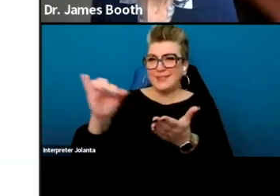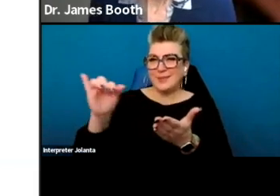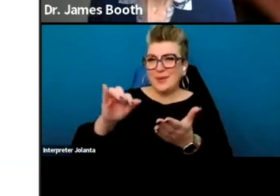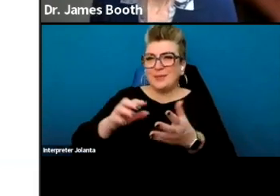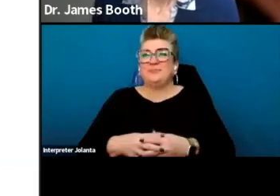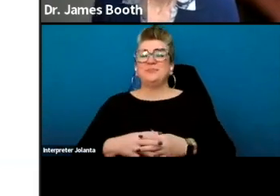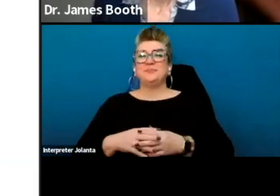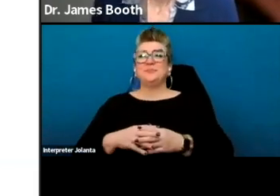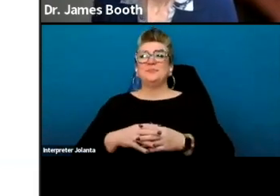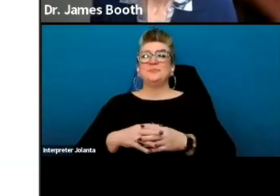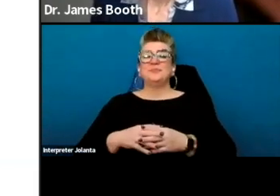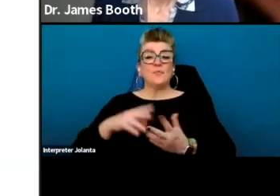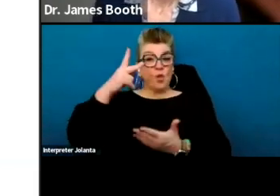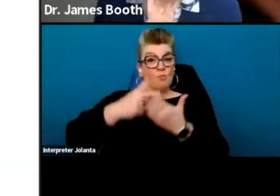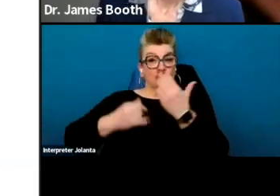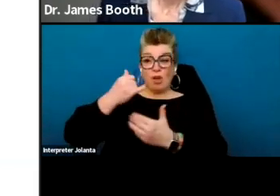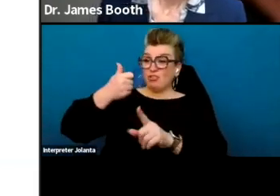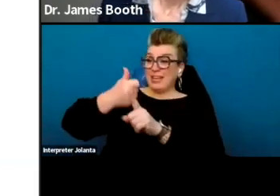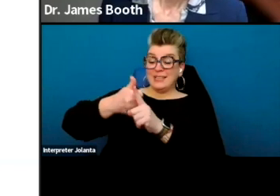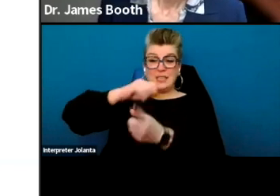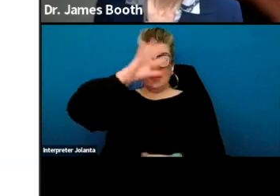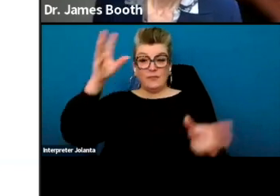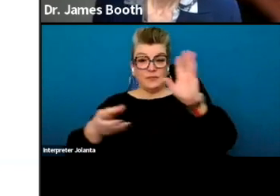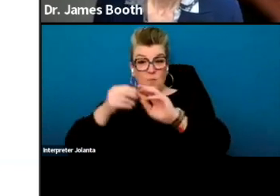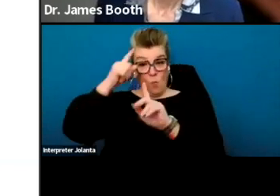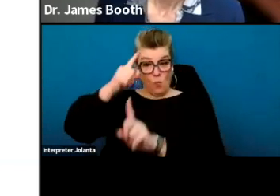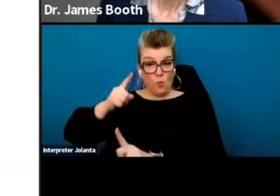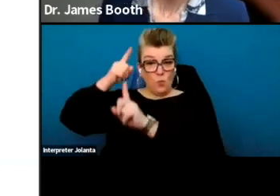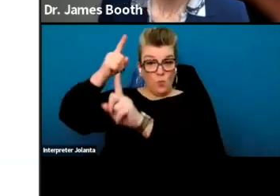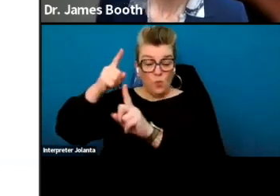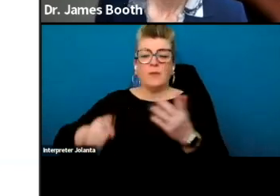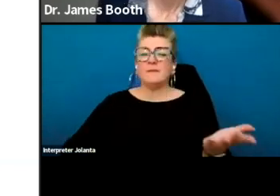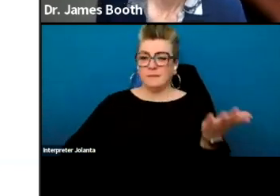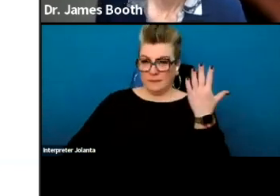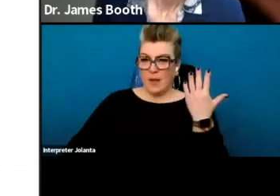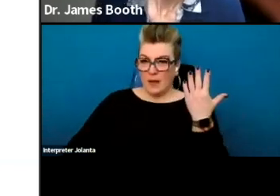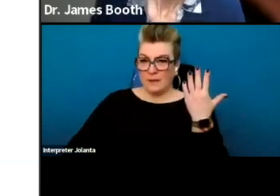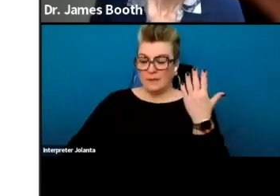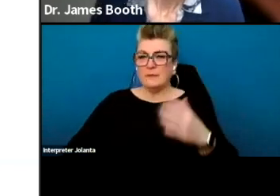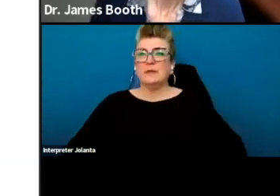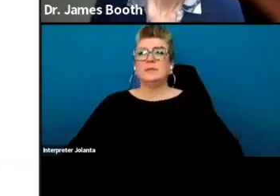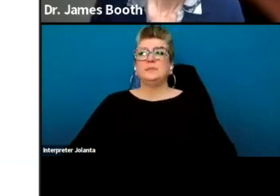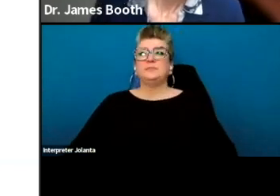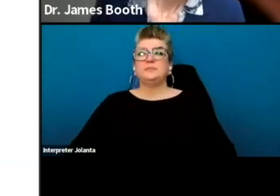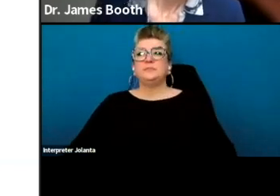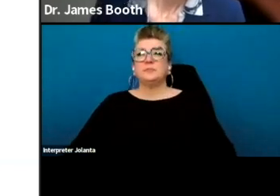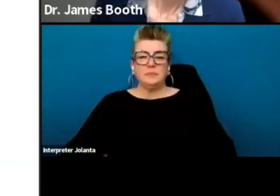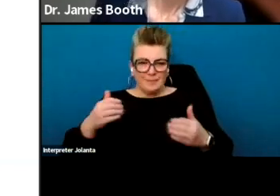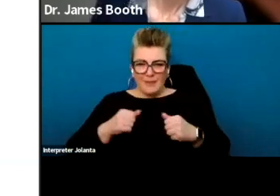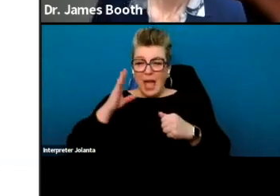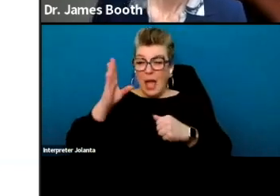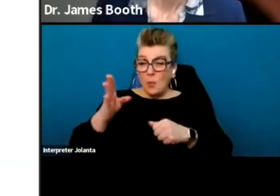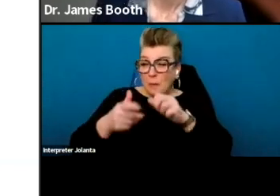So the project had 5 overlapping kind of aims. In this talk, I'm going to